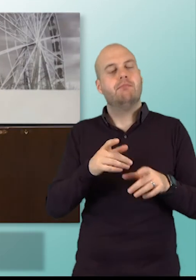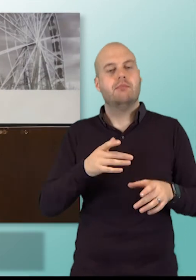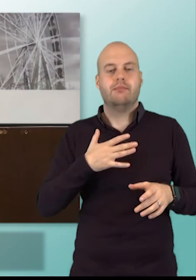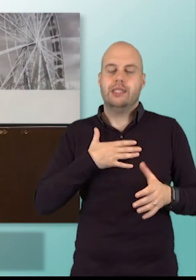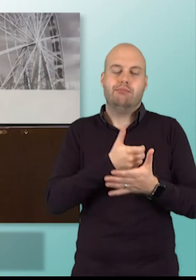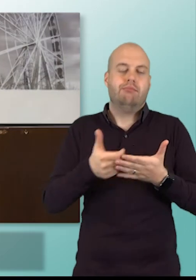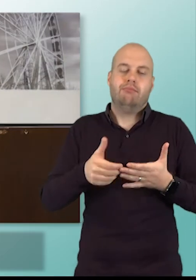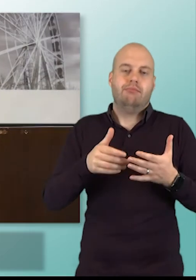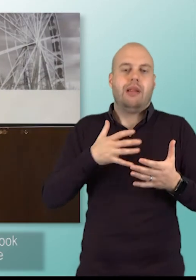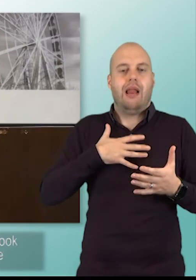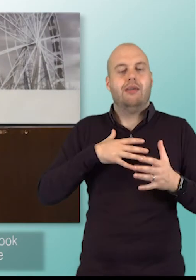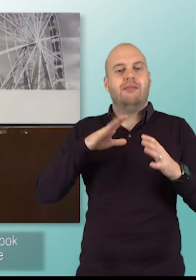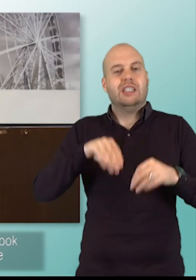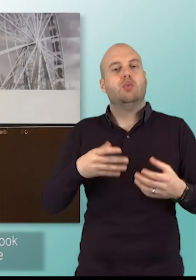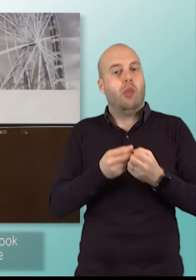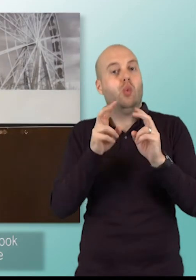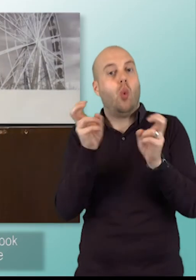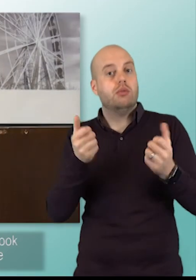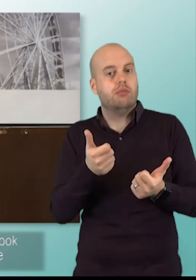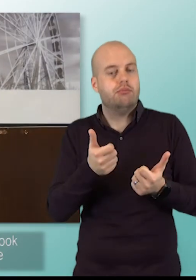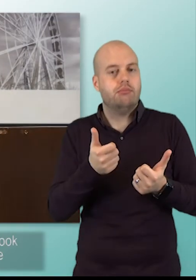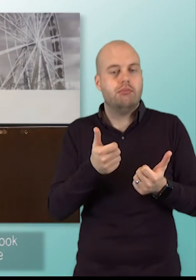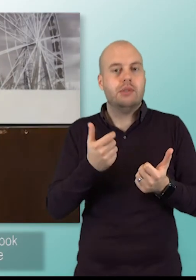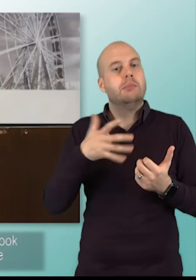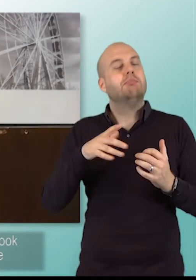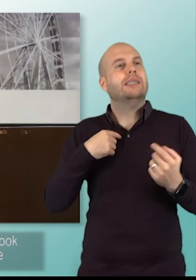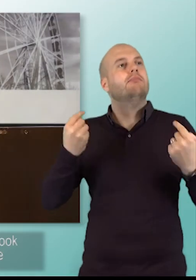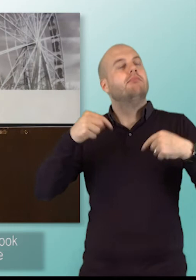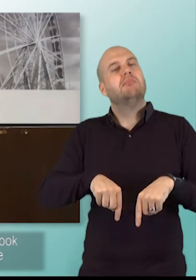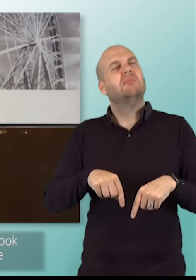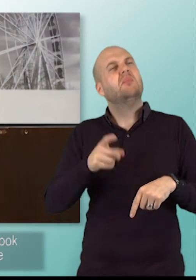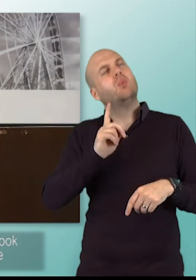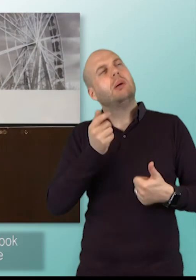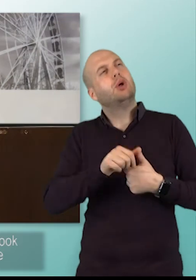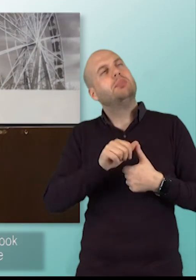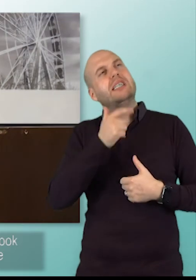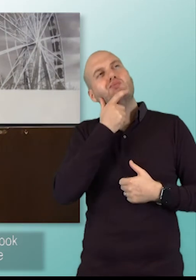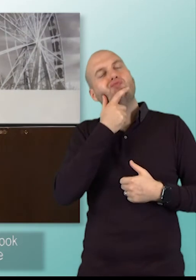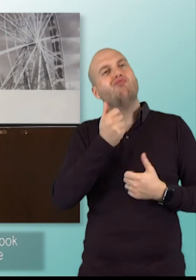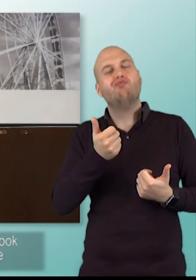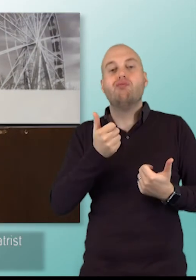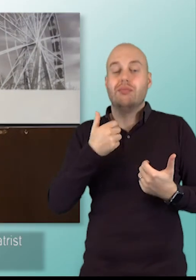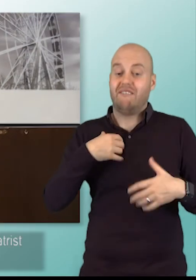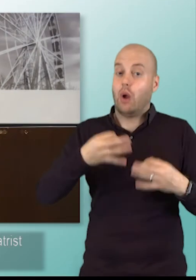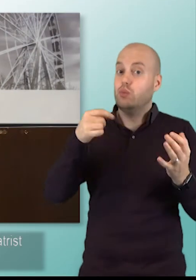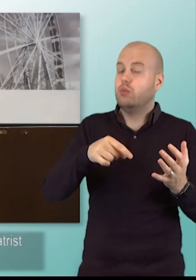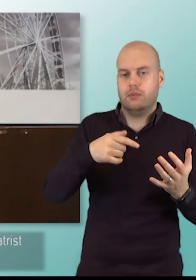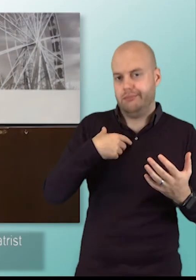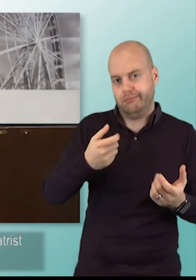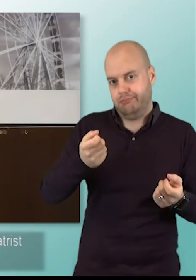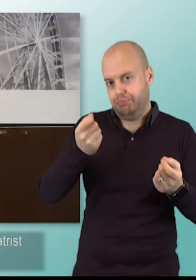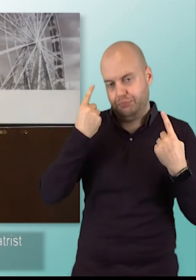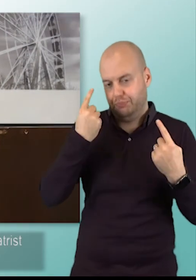quite finish with a quote. So before I came down today, I was having a wee look at what quote might be appropriate. And I found one that was from someone who